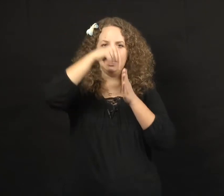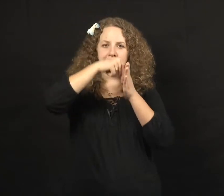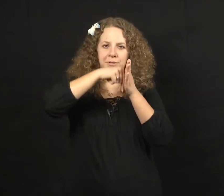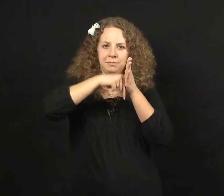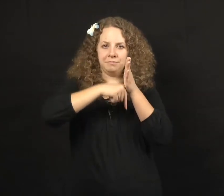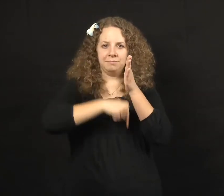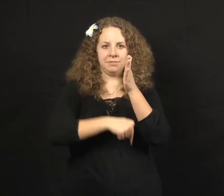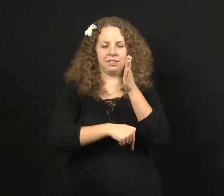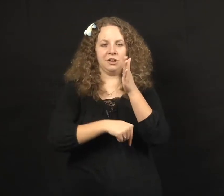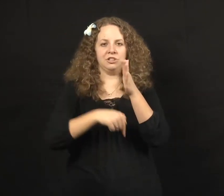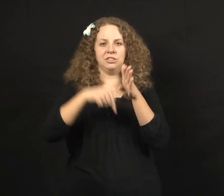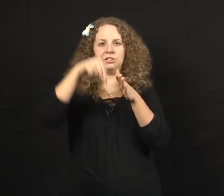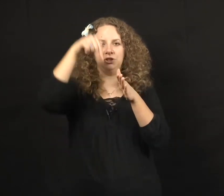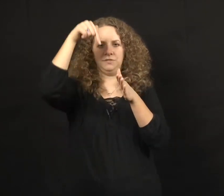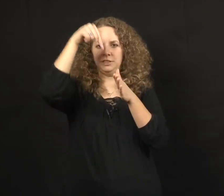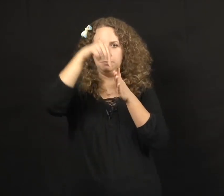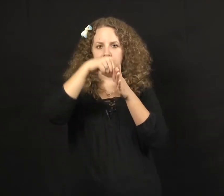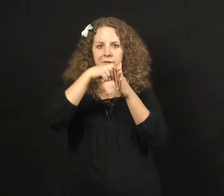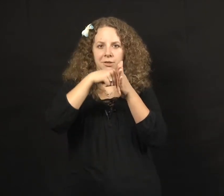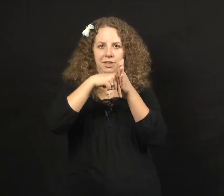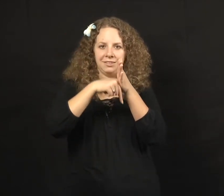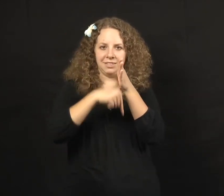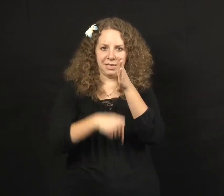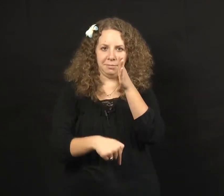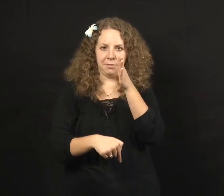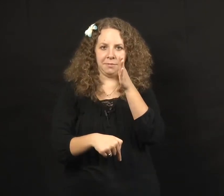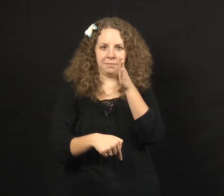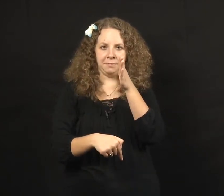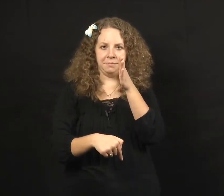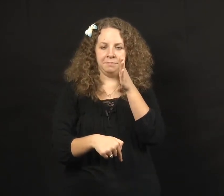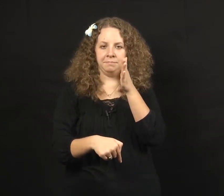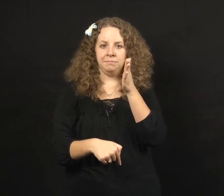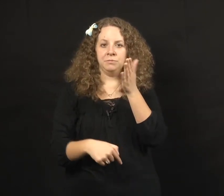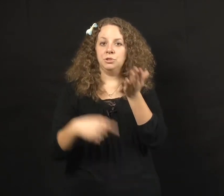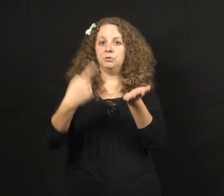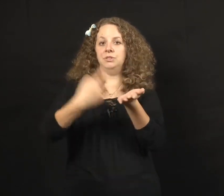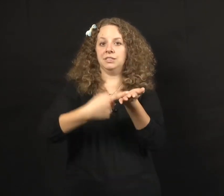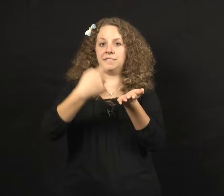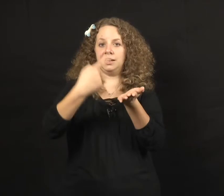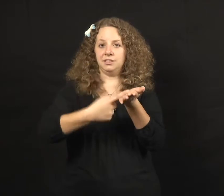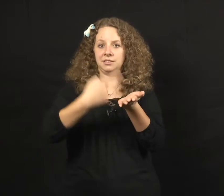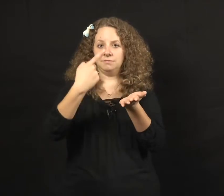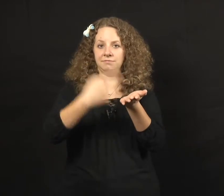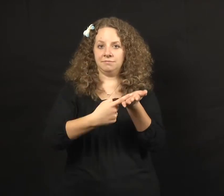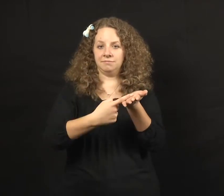Deep, like not just the surface, but below that, deep. To discuss.